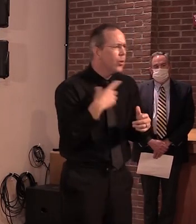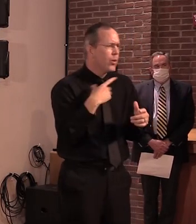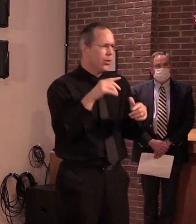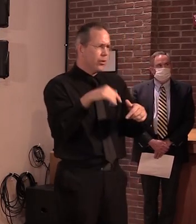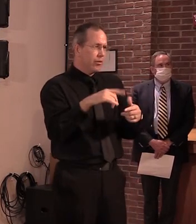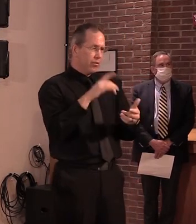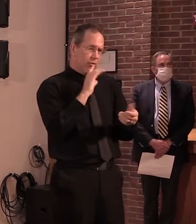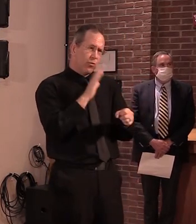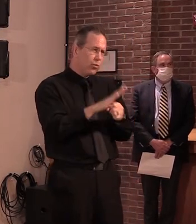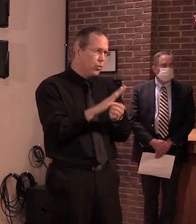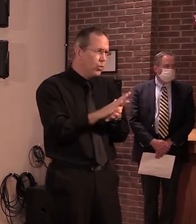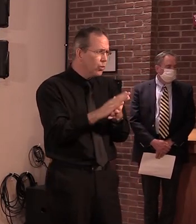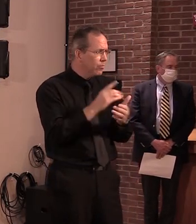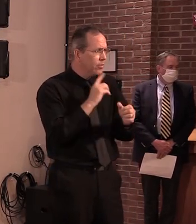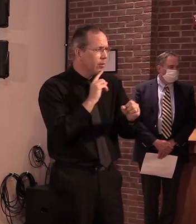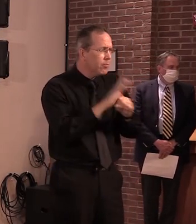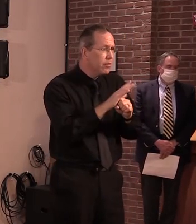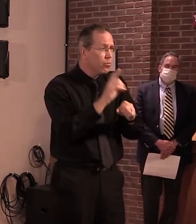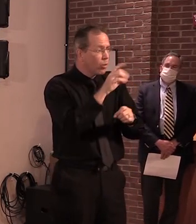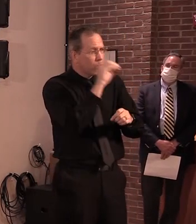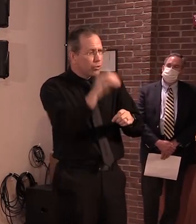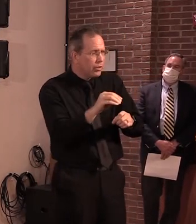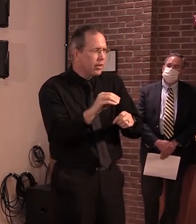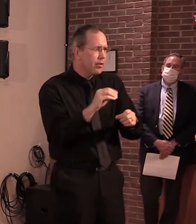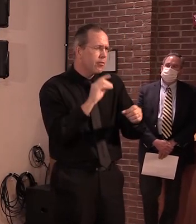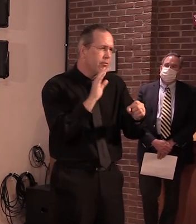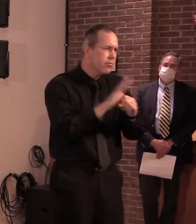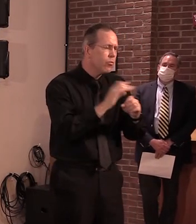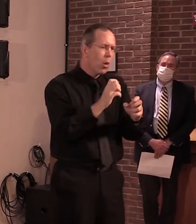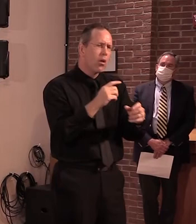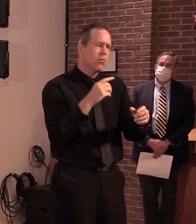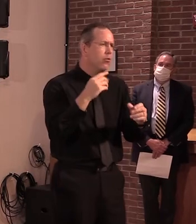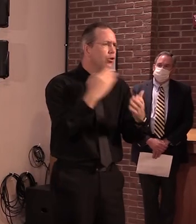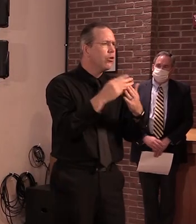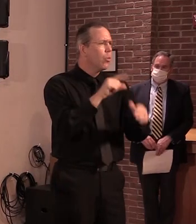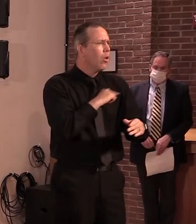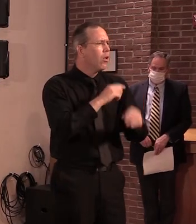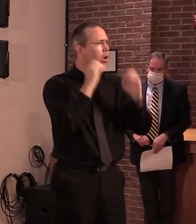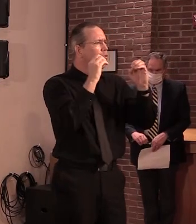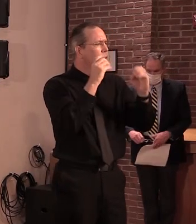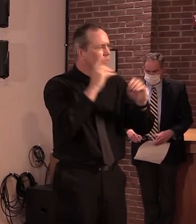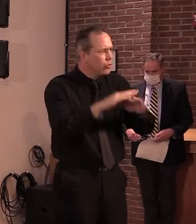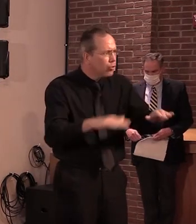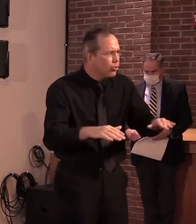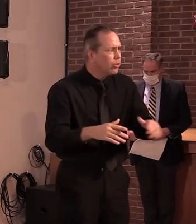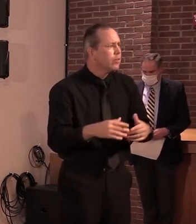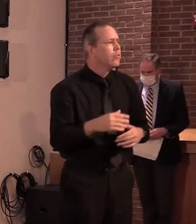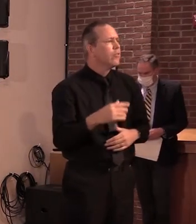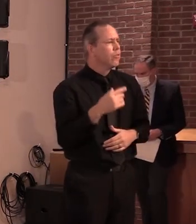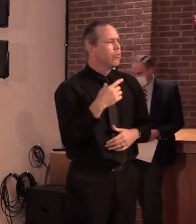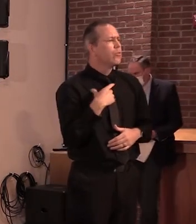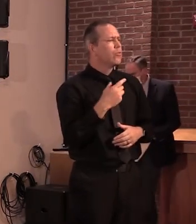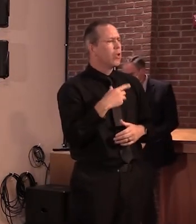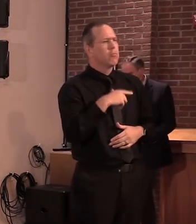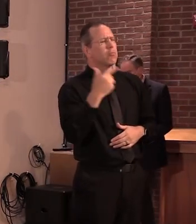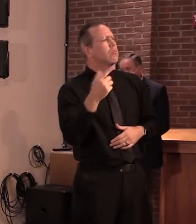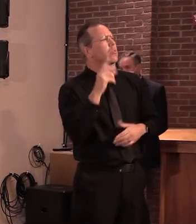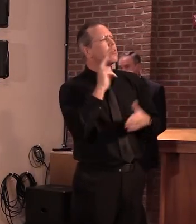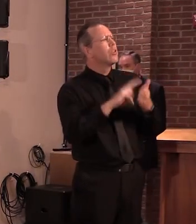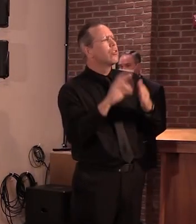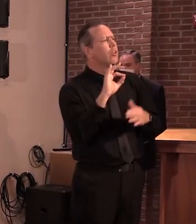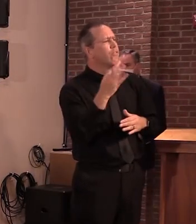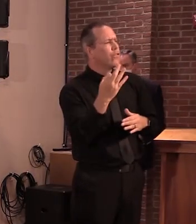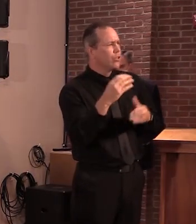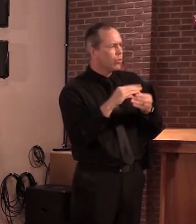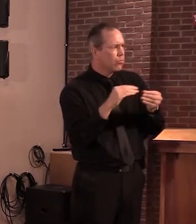the high-quality education they deserve. So at this point, I'd like to turn it over to Secretary French to talk a bit more